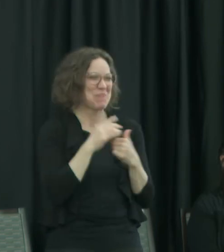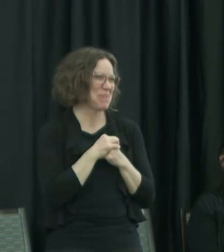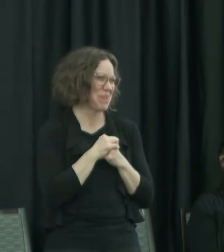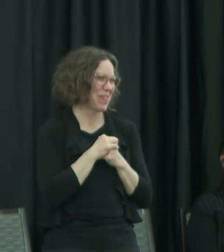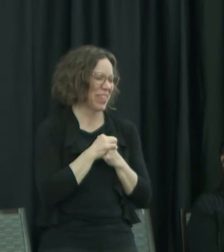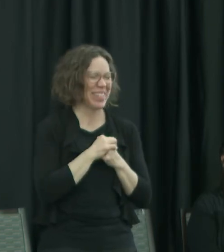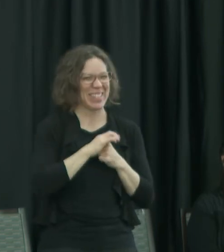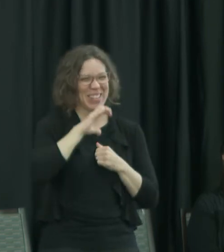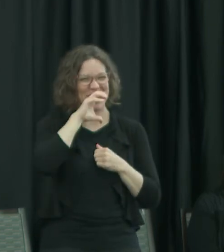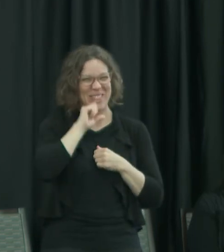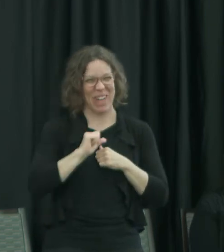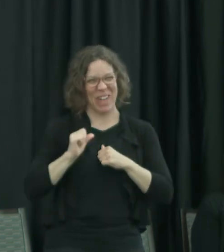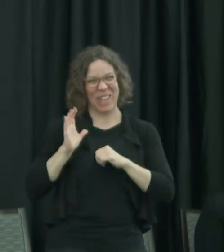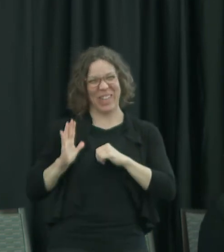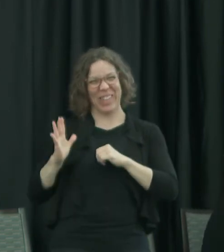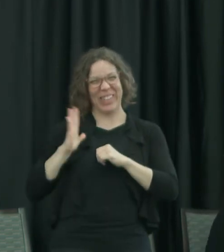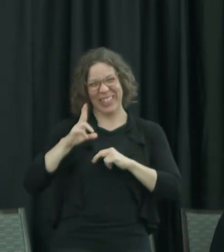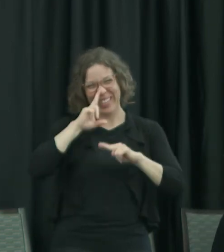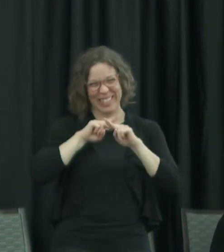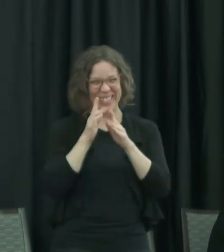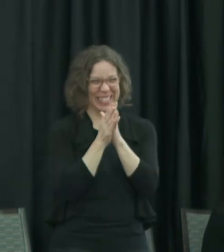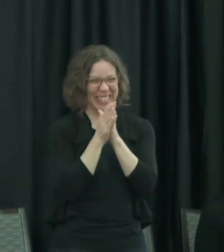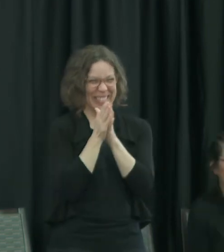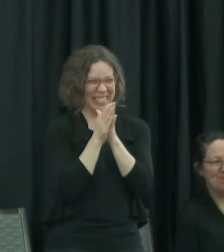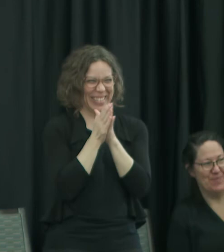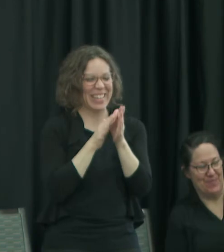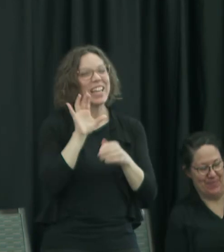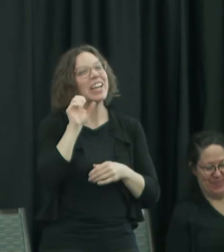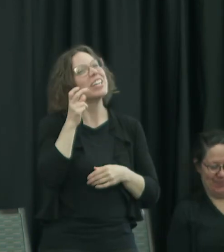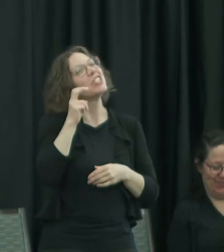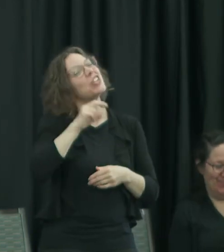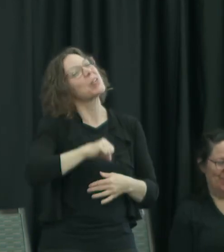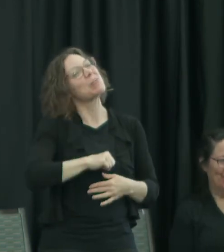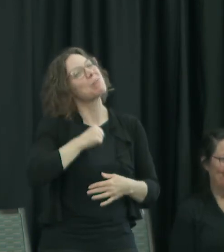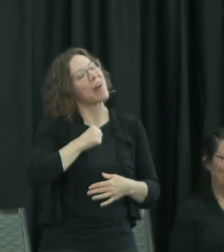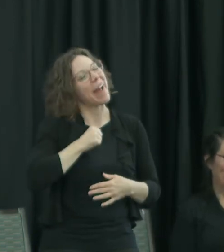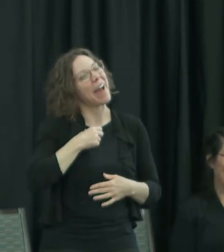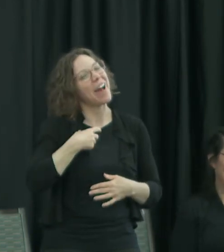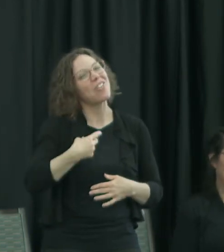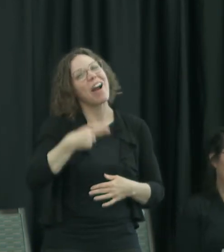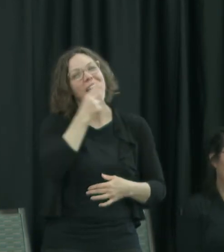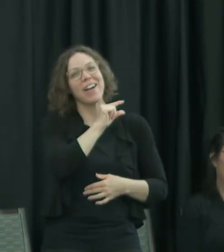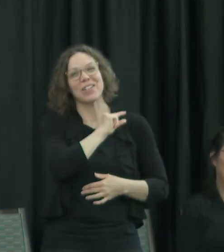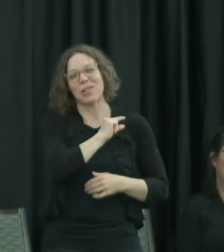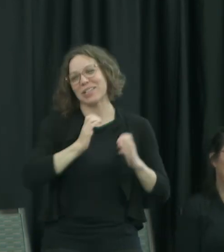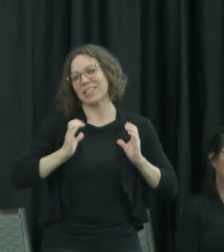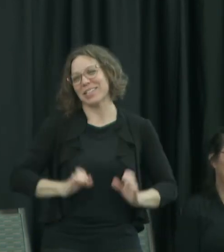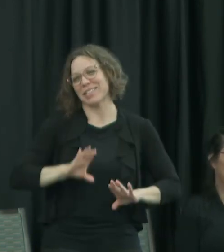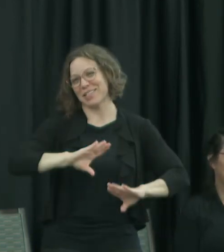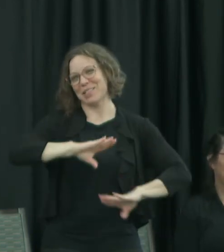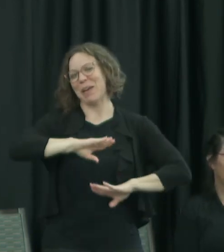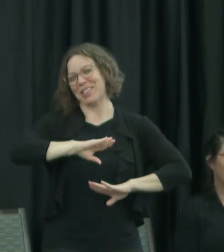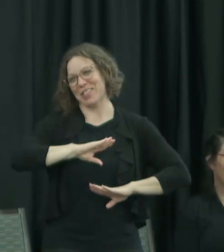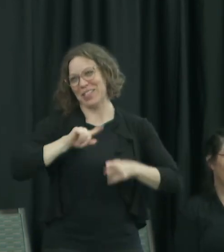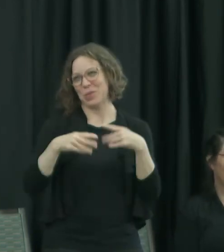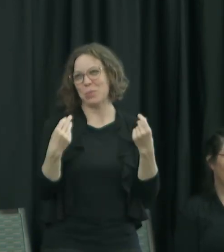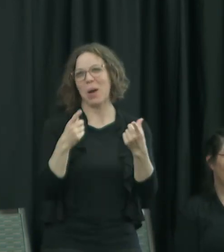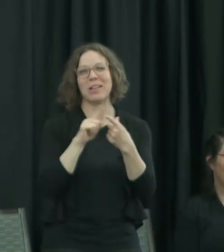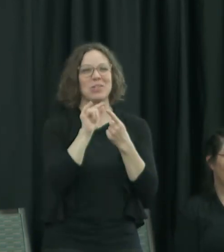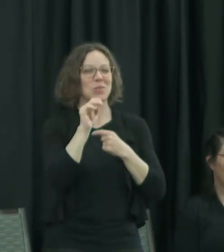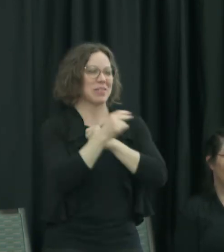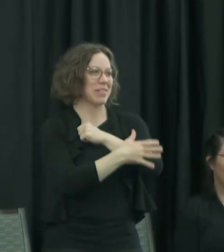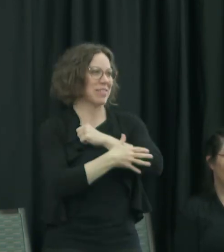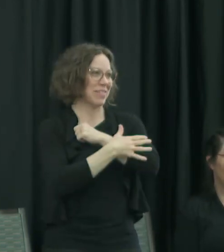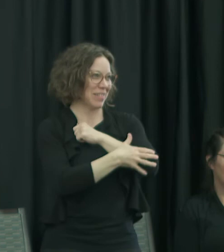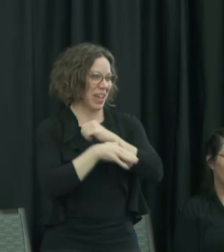The good old days. Sharon is proud of the high-quality customer satisfaction she and her staff provide to Linn County